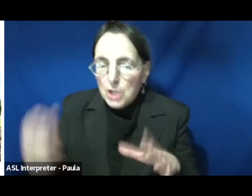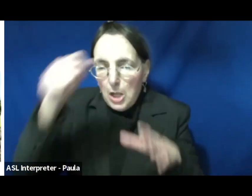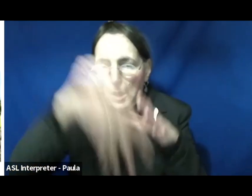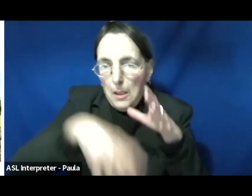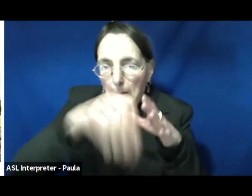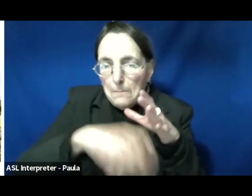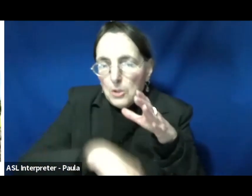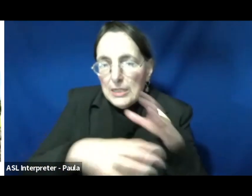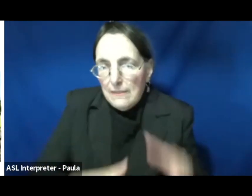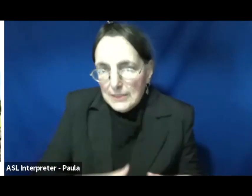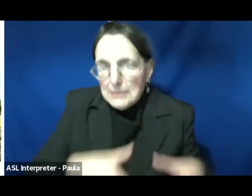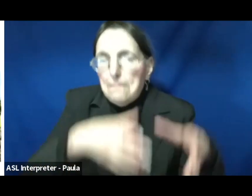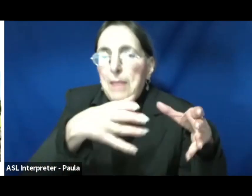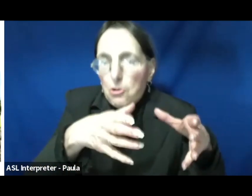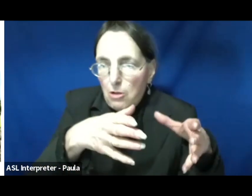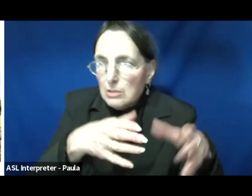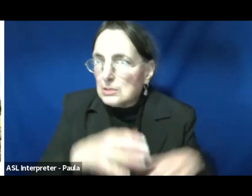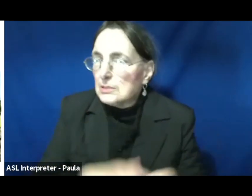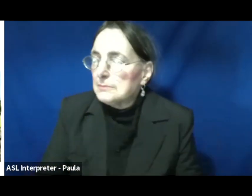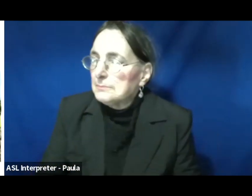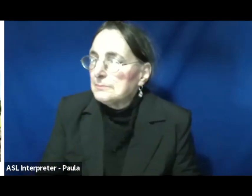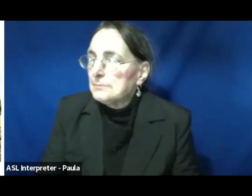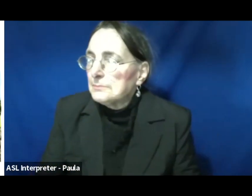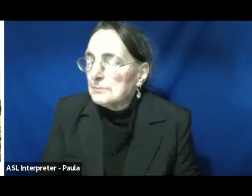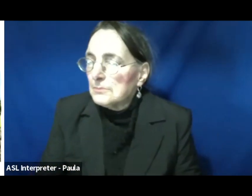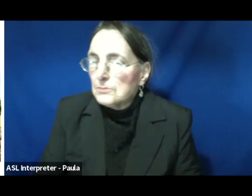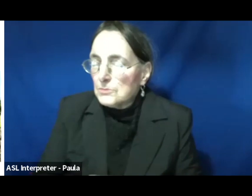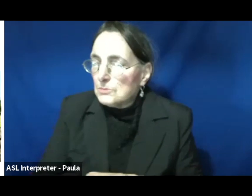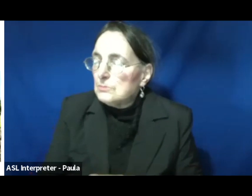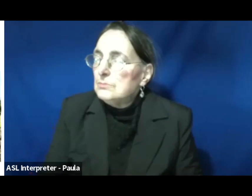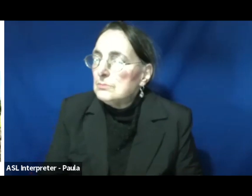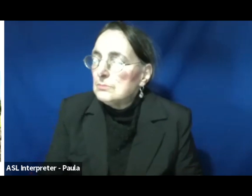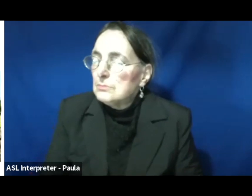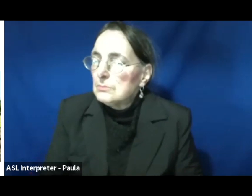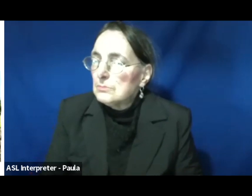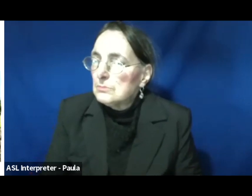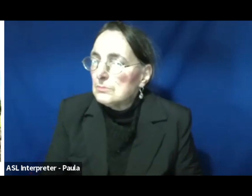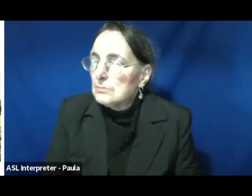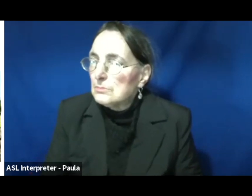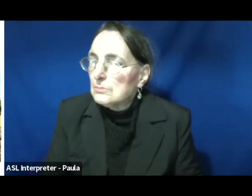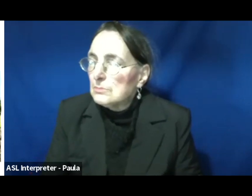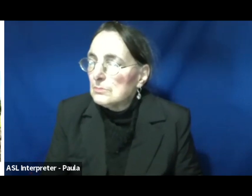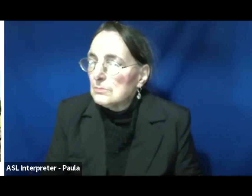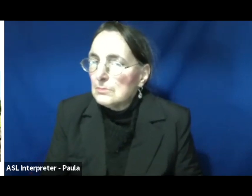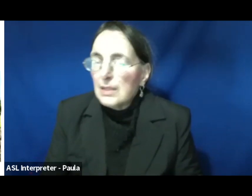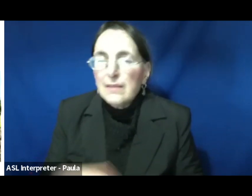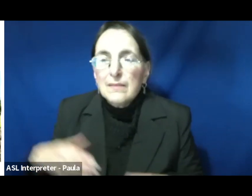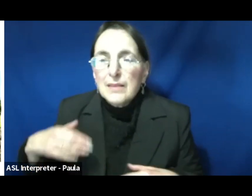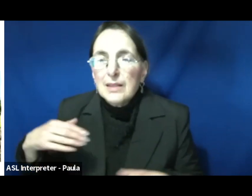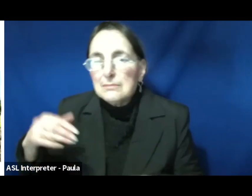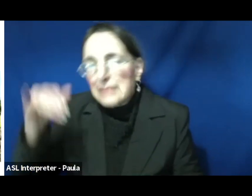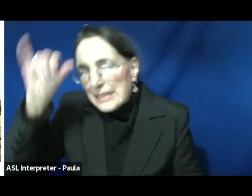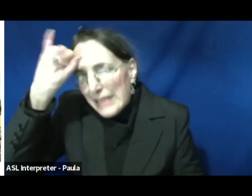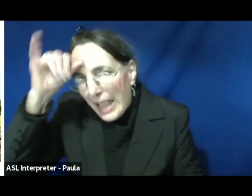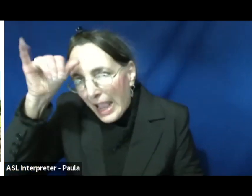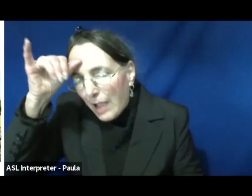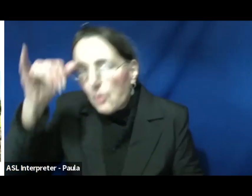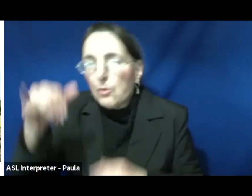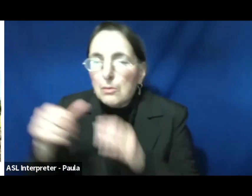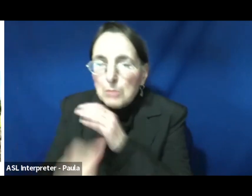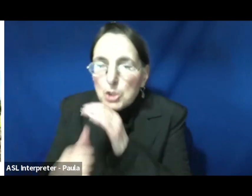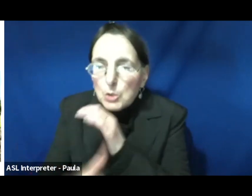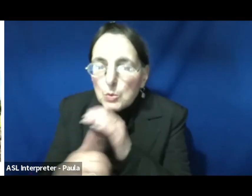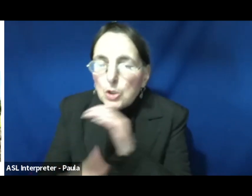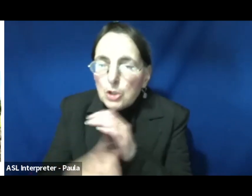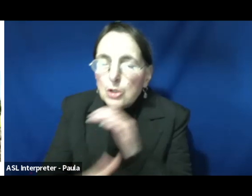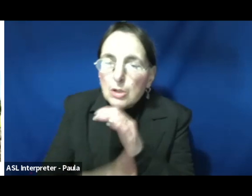use those barrels to ship stuff to Sierra Leone. And so we're mixing the cow manure and that stuff. And now we're trying to